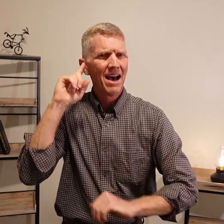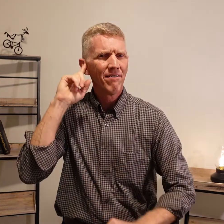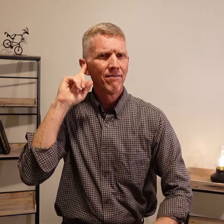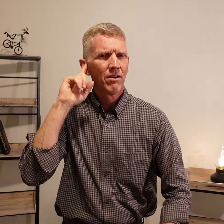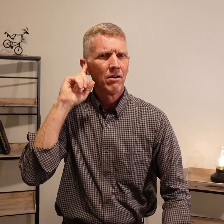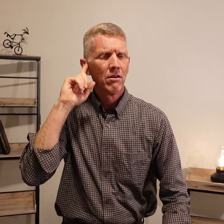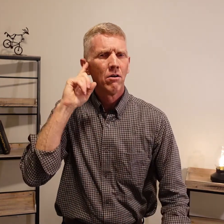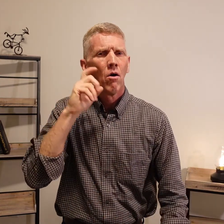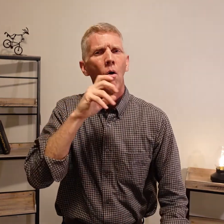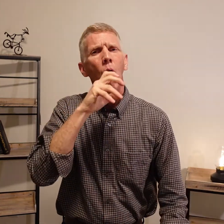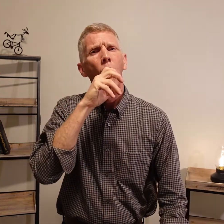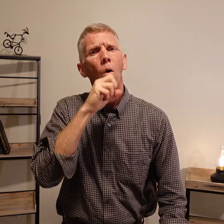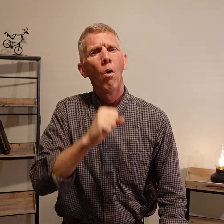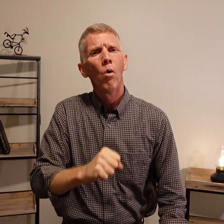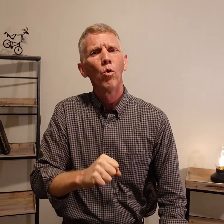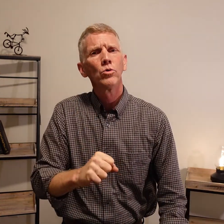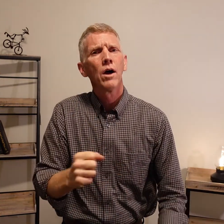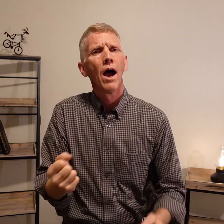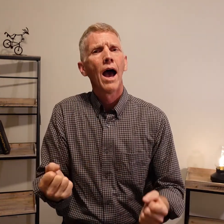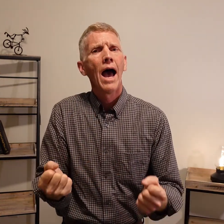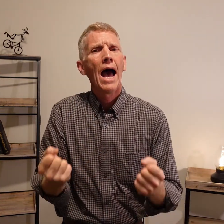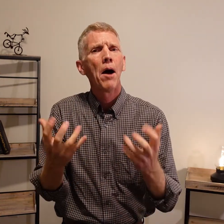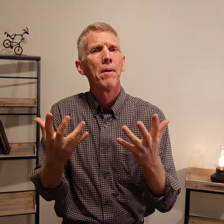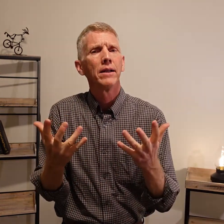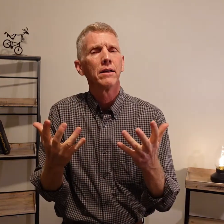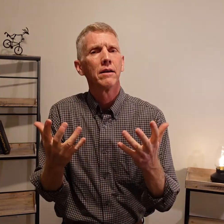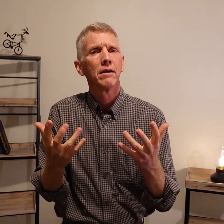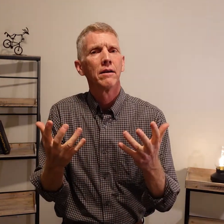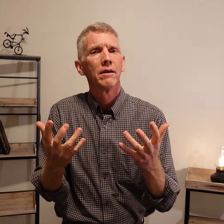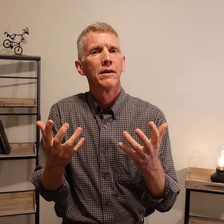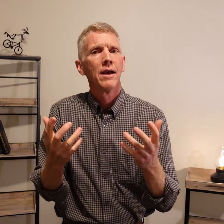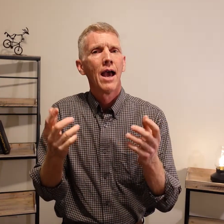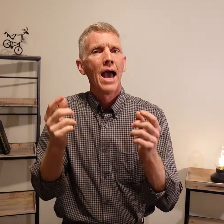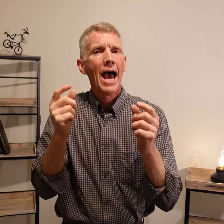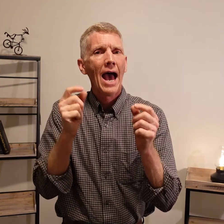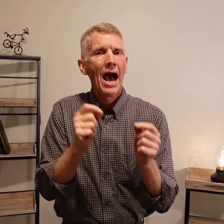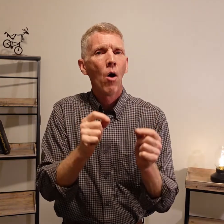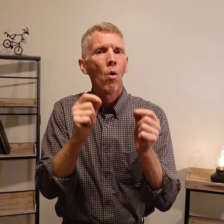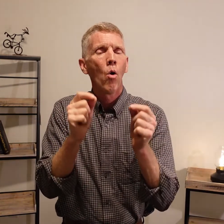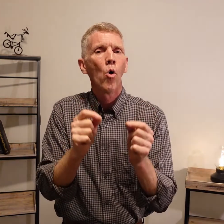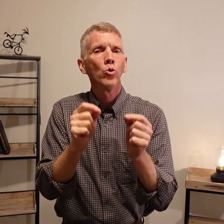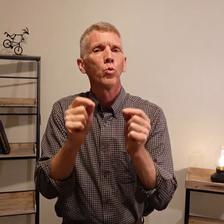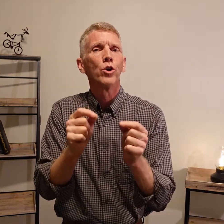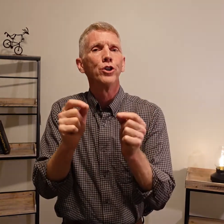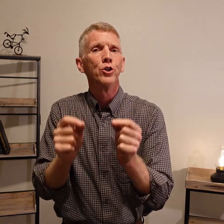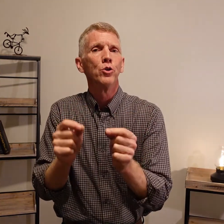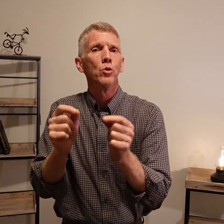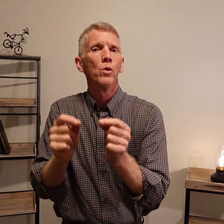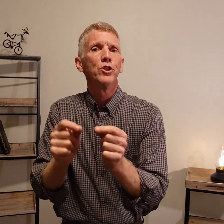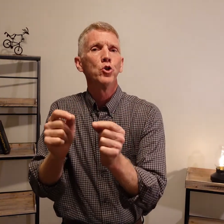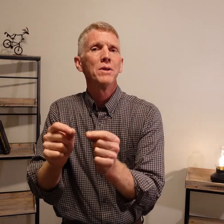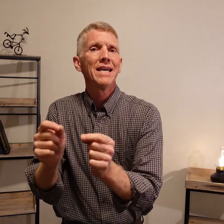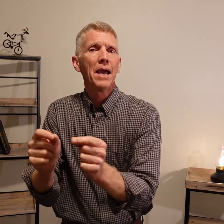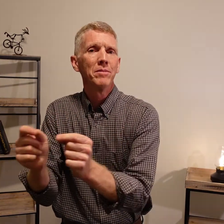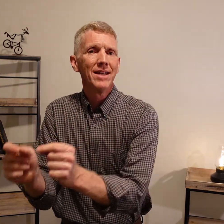deaf. Old, how many? How old were you when you became